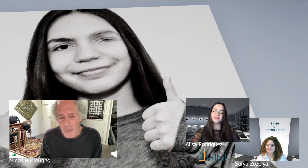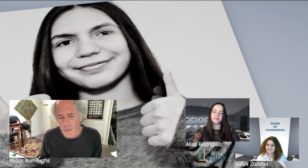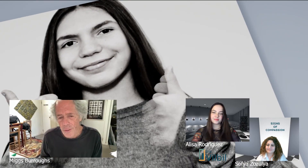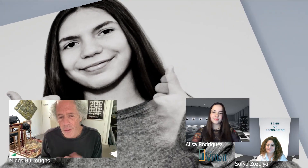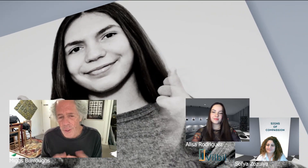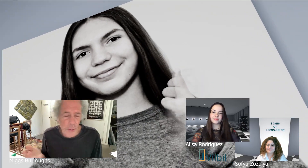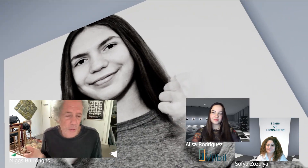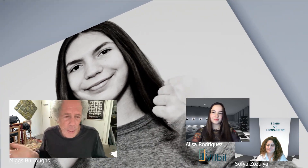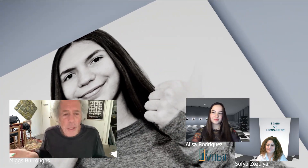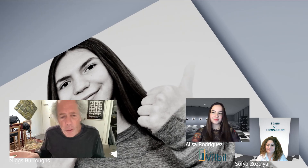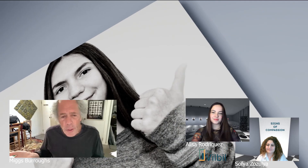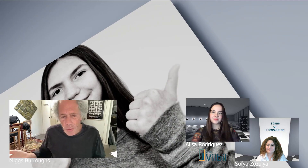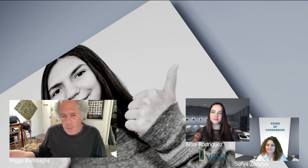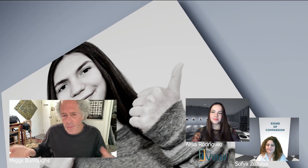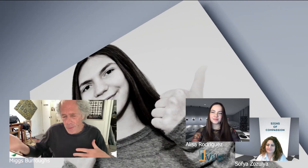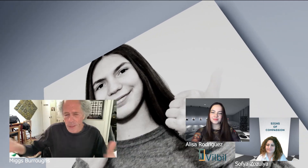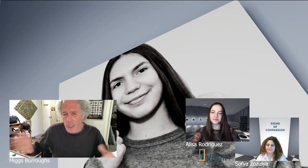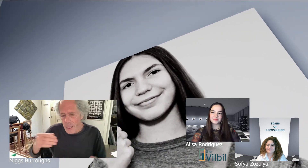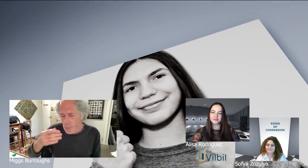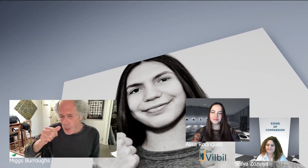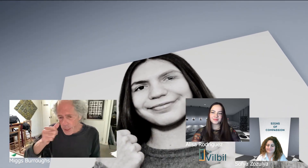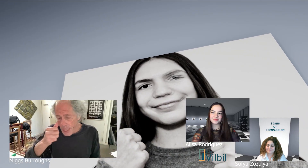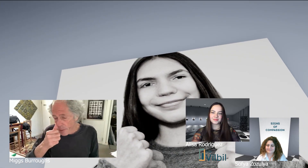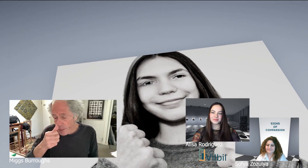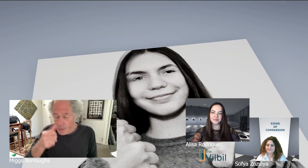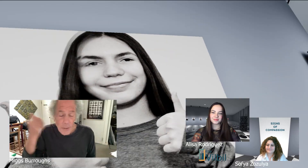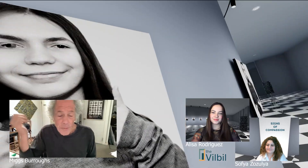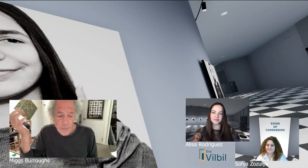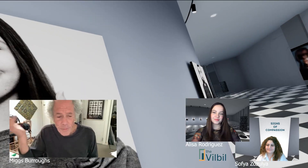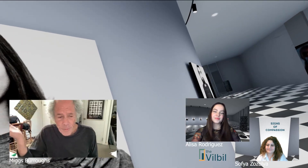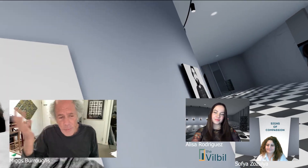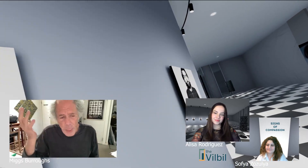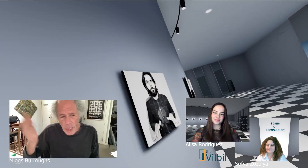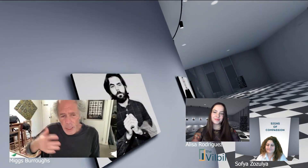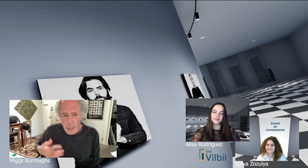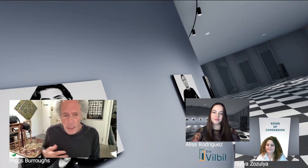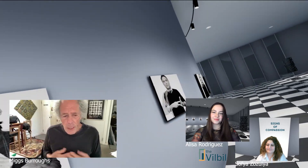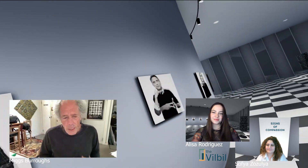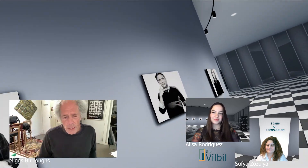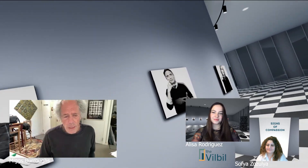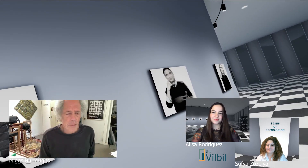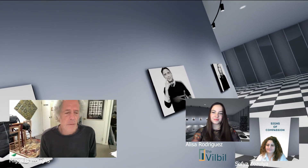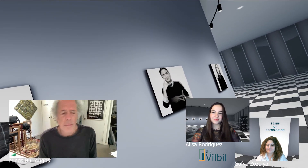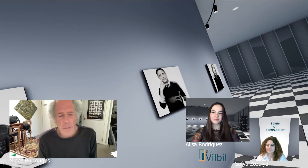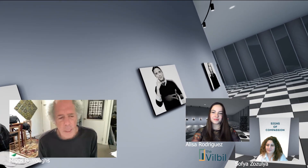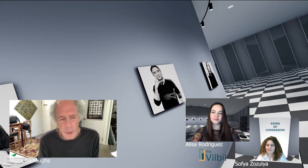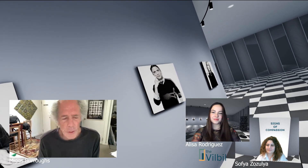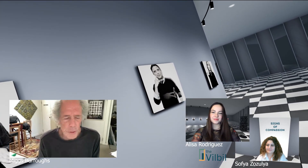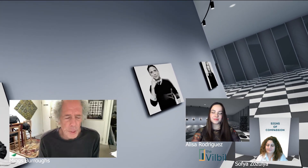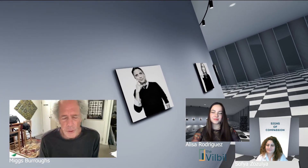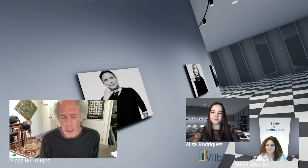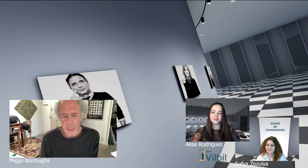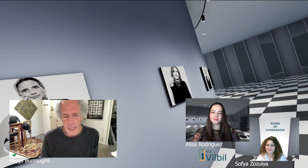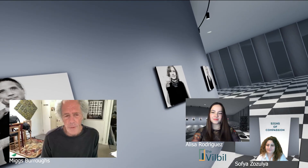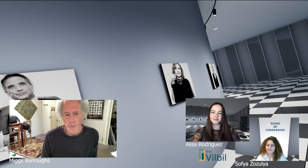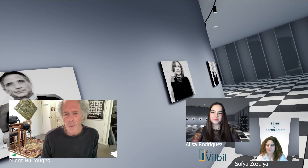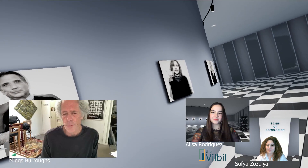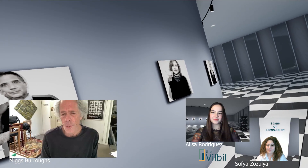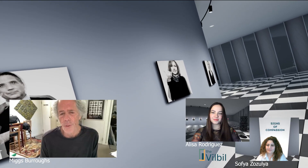and turns out they're very close in a neighboring town, and I would do things like that. I would just spread the